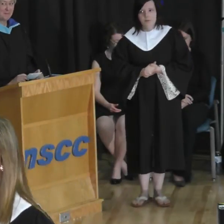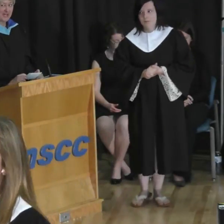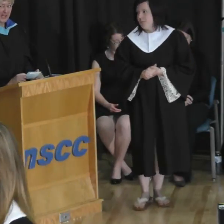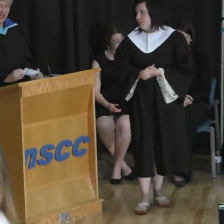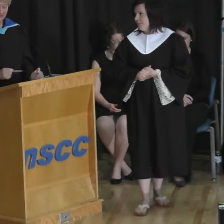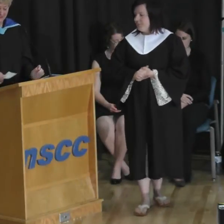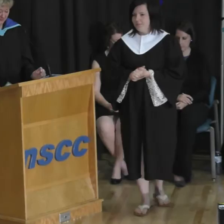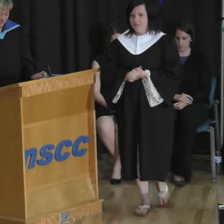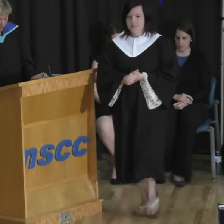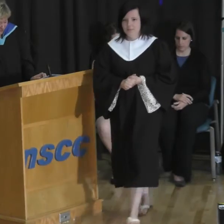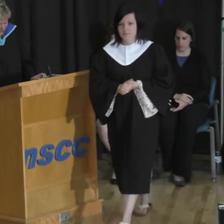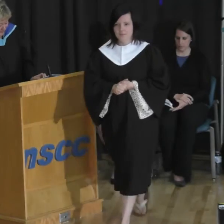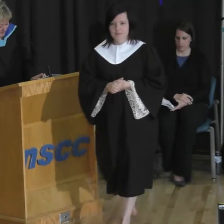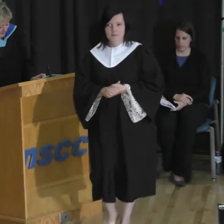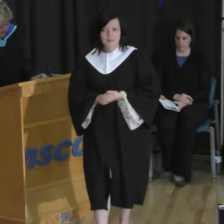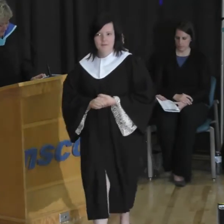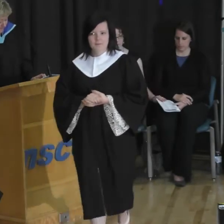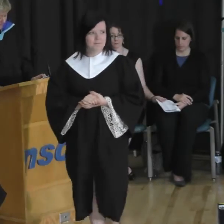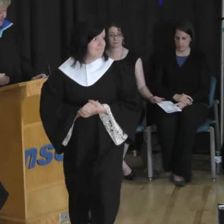Jessica Metcalf.